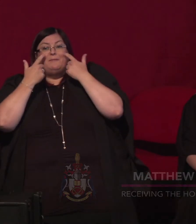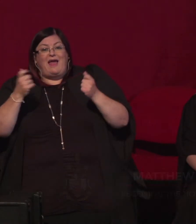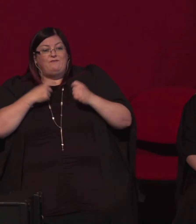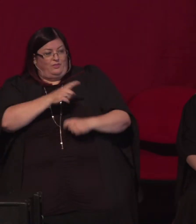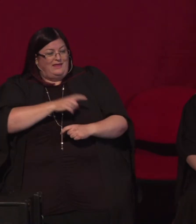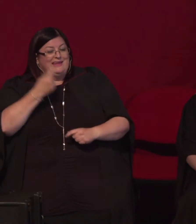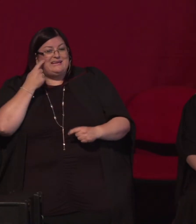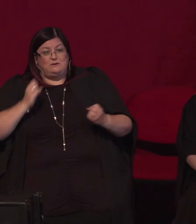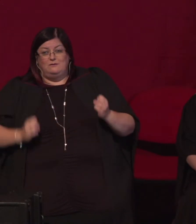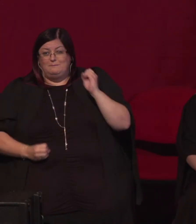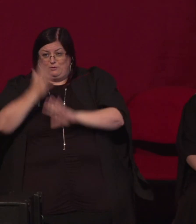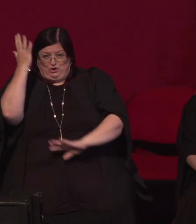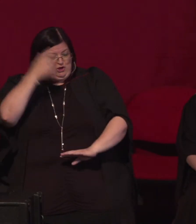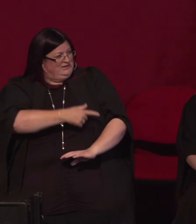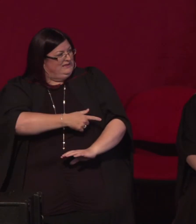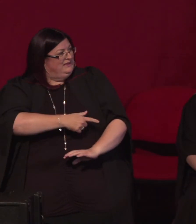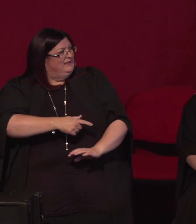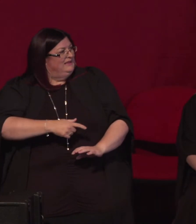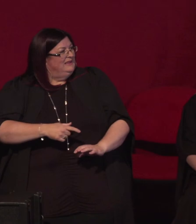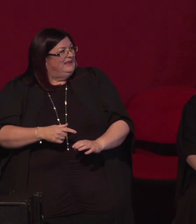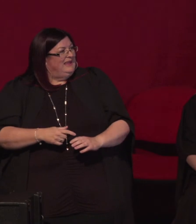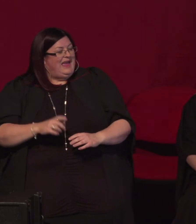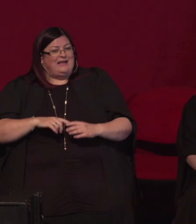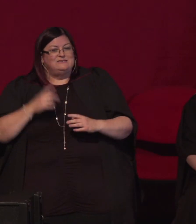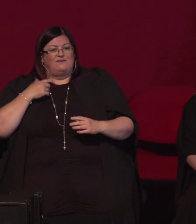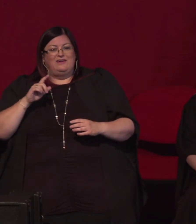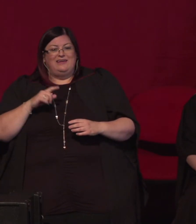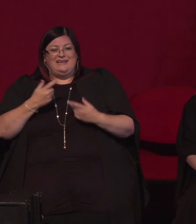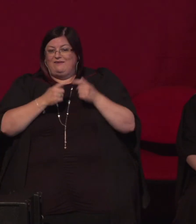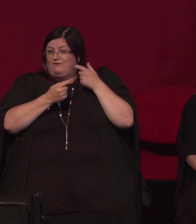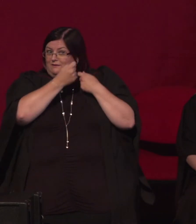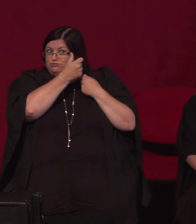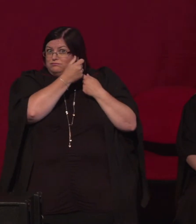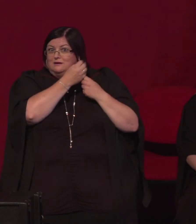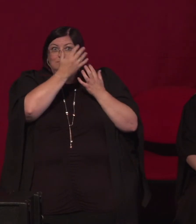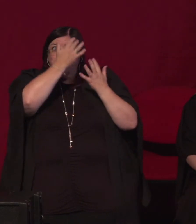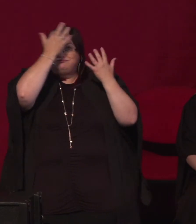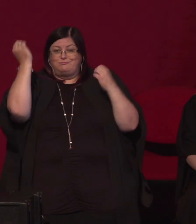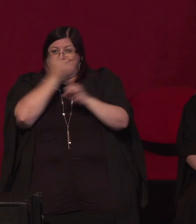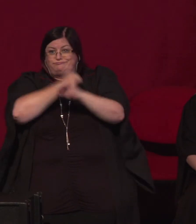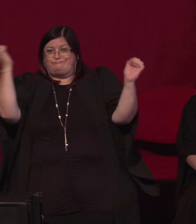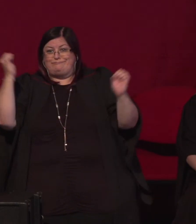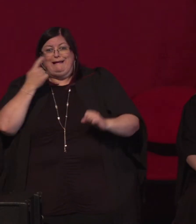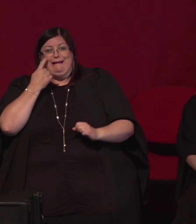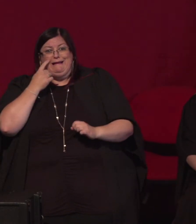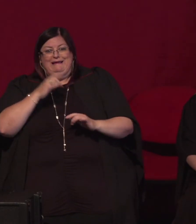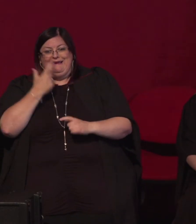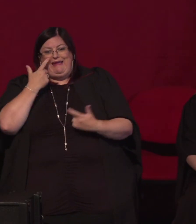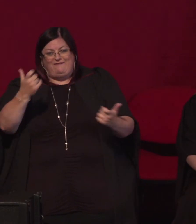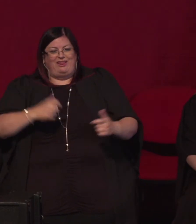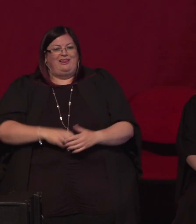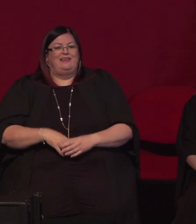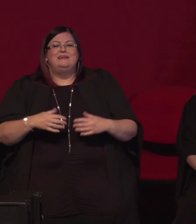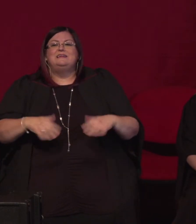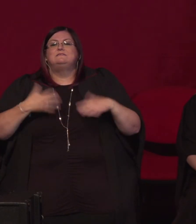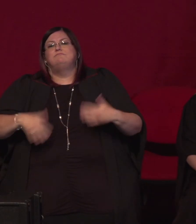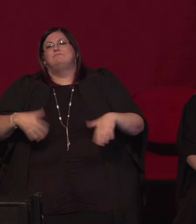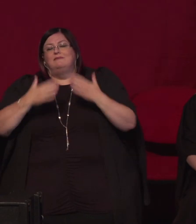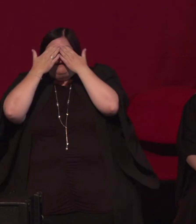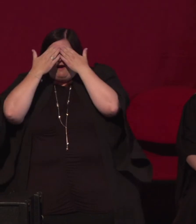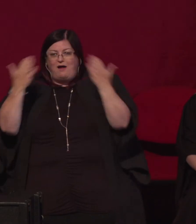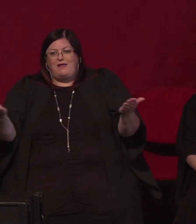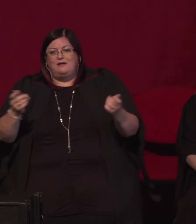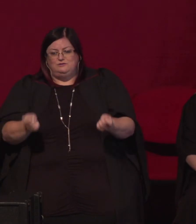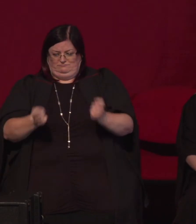room. And I realize there's even a fuse, so if there's a fire, I'm first one out of here. It's a great honor to be given